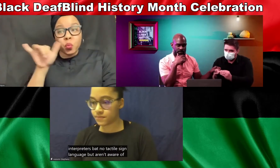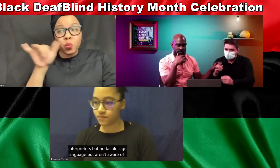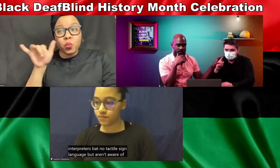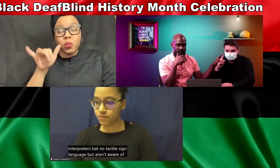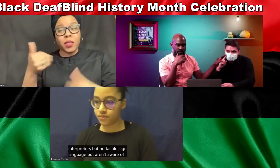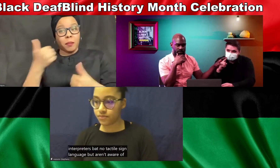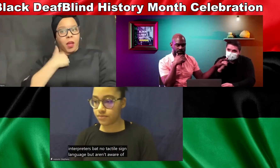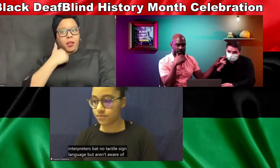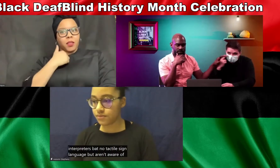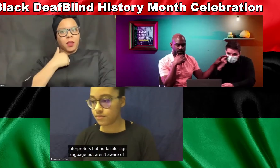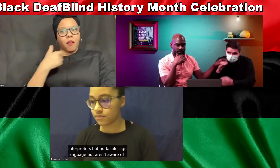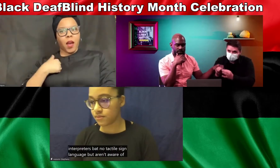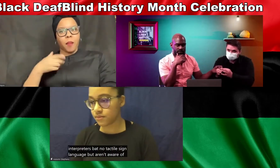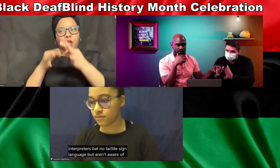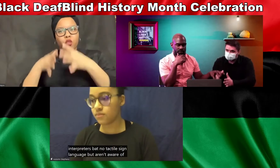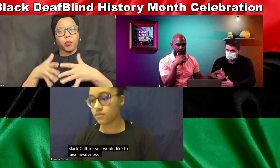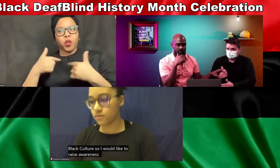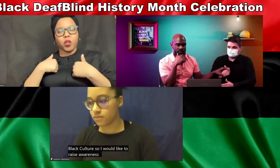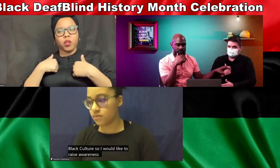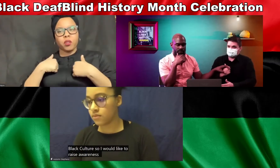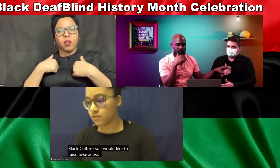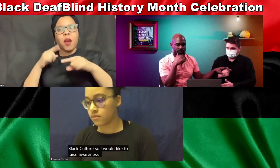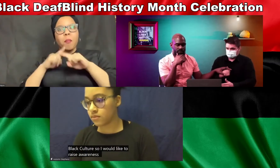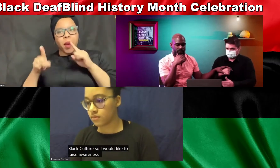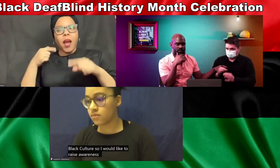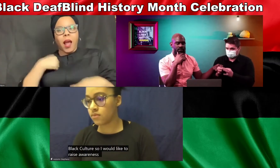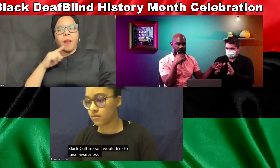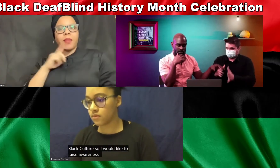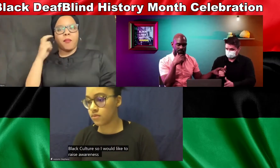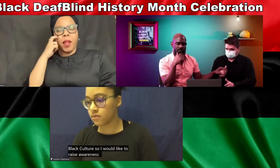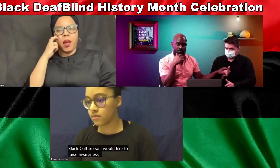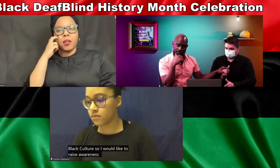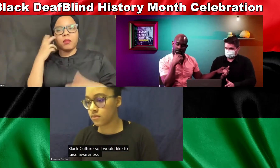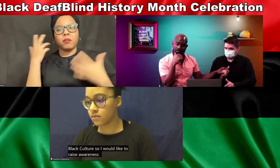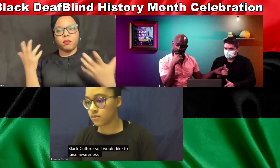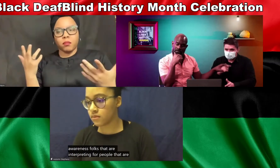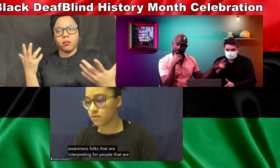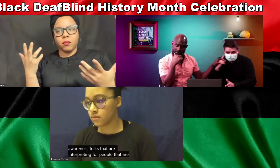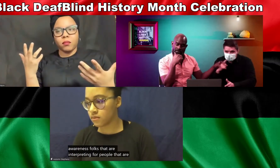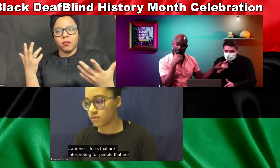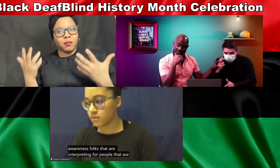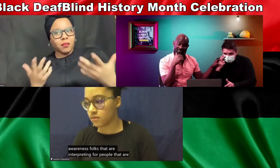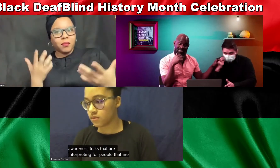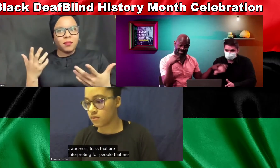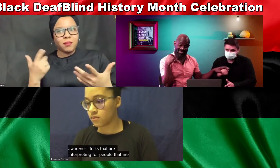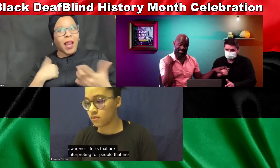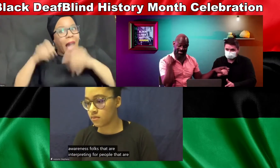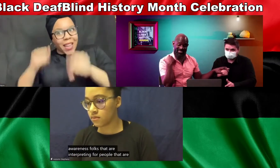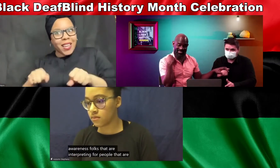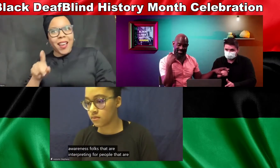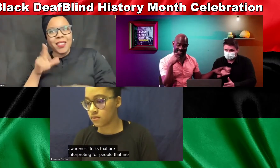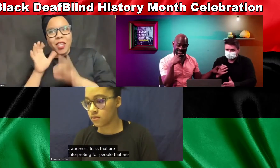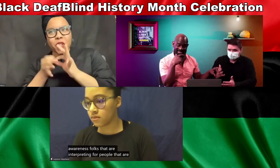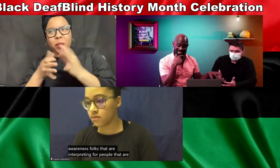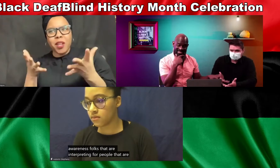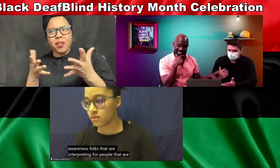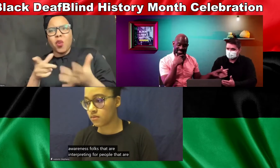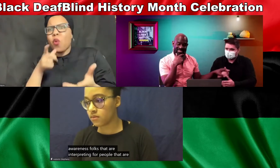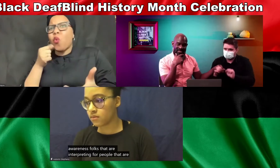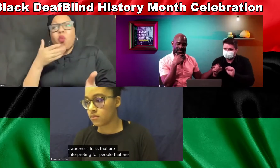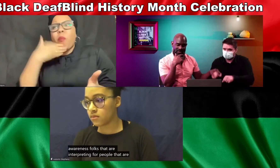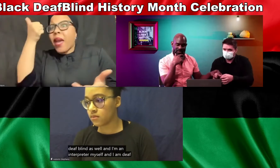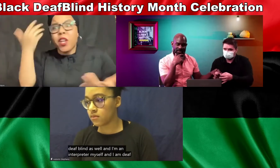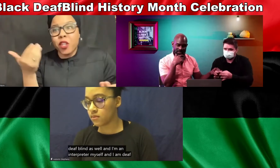of folks that are interpreting for people that are deafblind as well. And I'm an interpreter myself, and I am deafblind. So I would like to